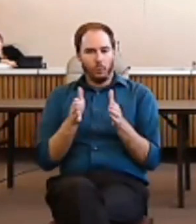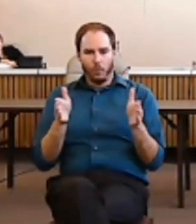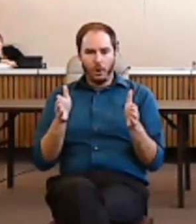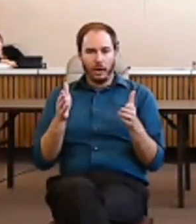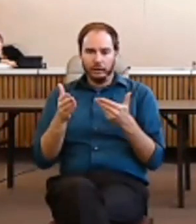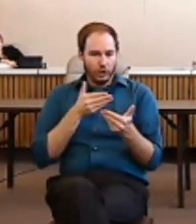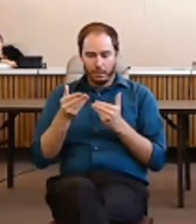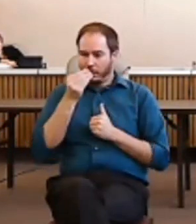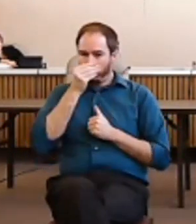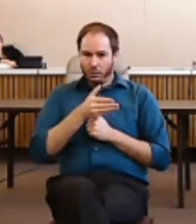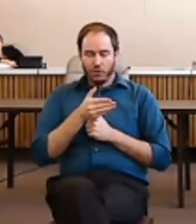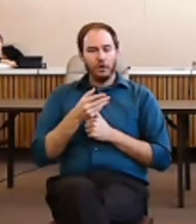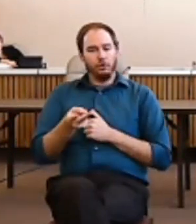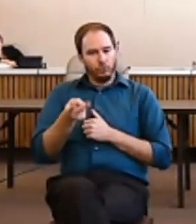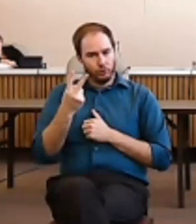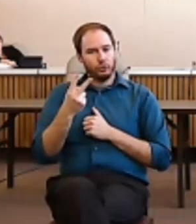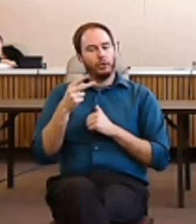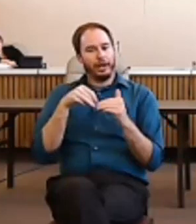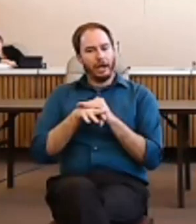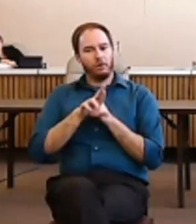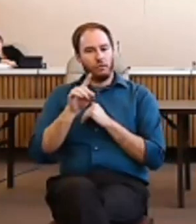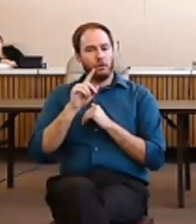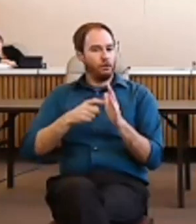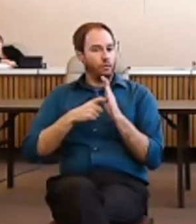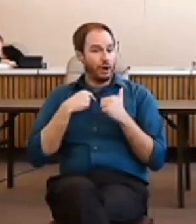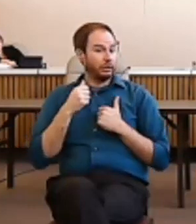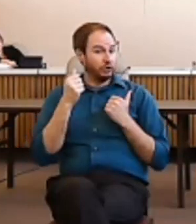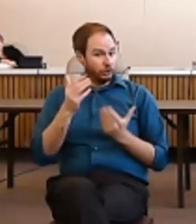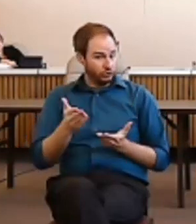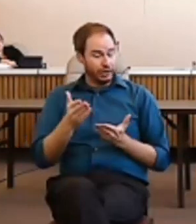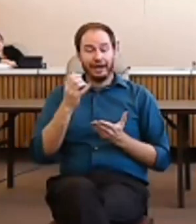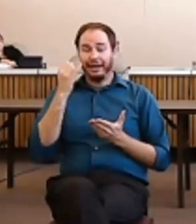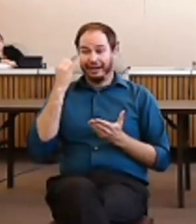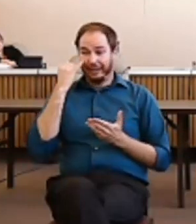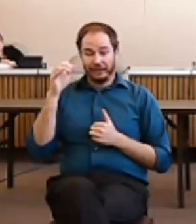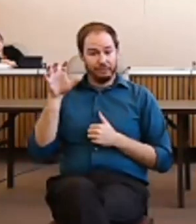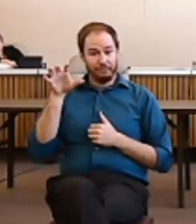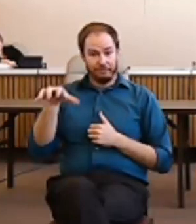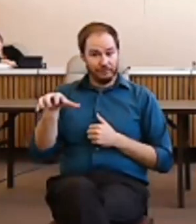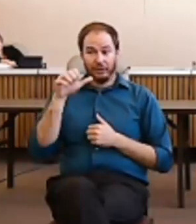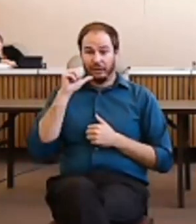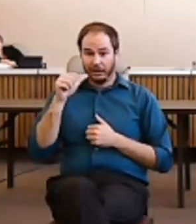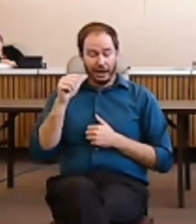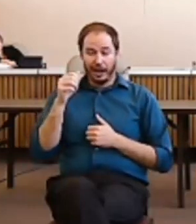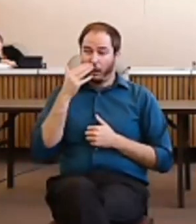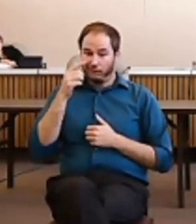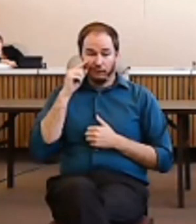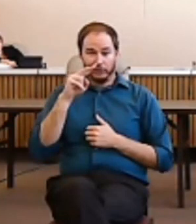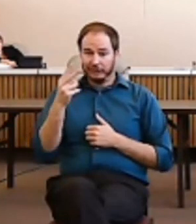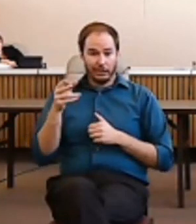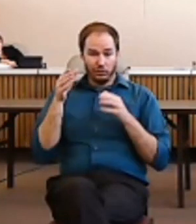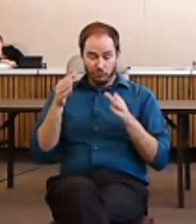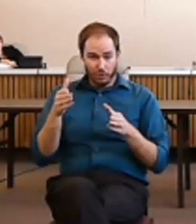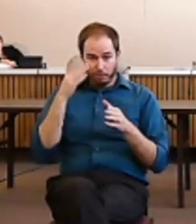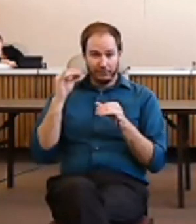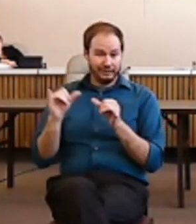unacceptable. 2 access roads shall be required. My suggestions are, if this parcel is not conducive for a second access road due to parcel